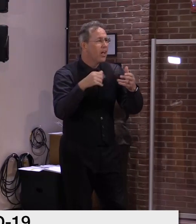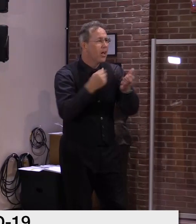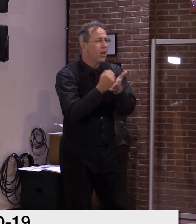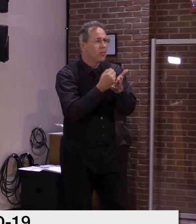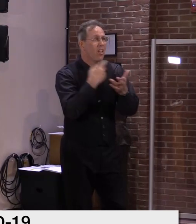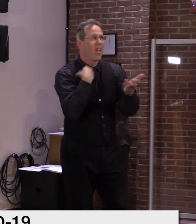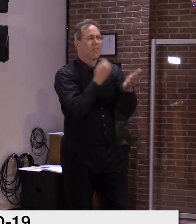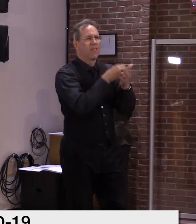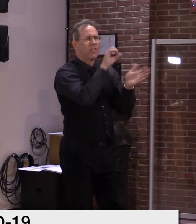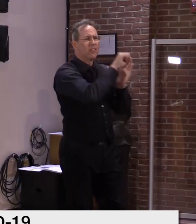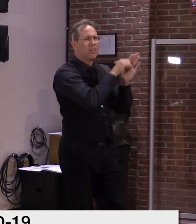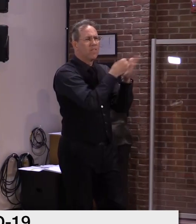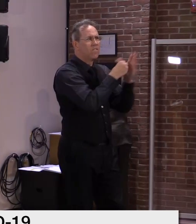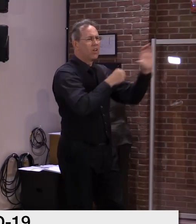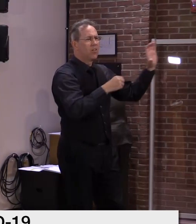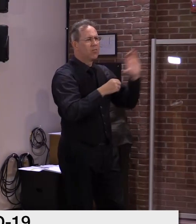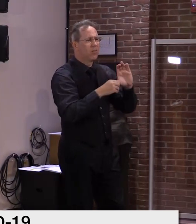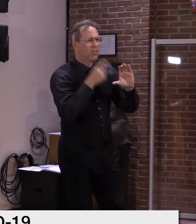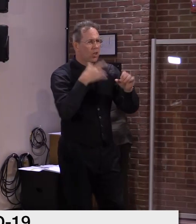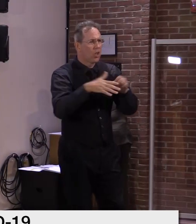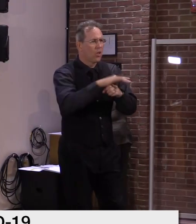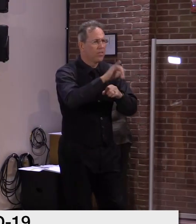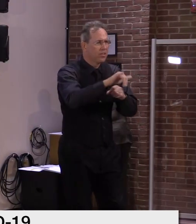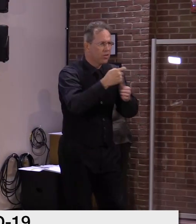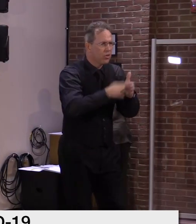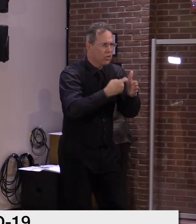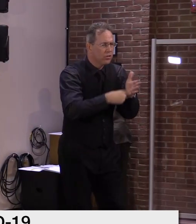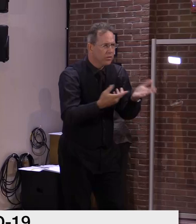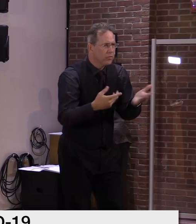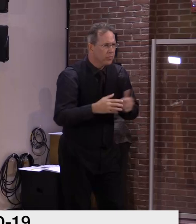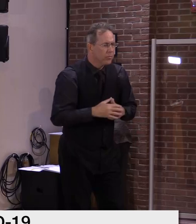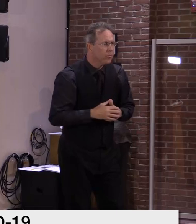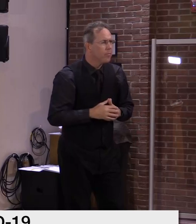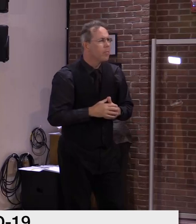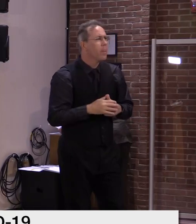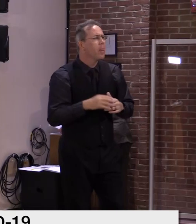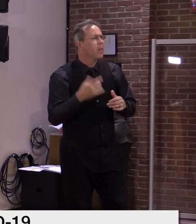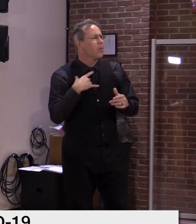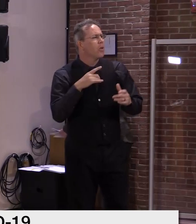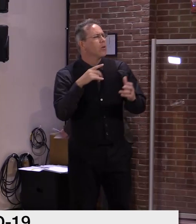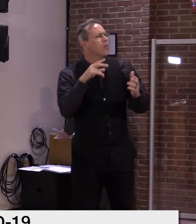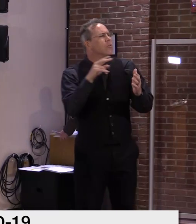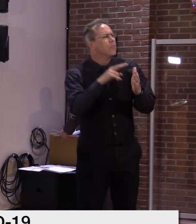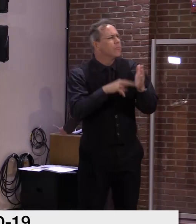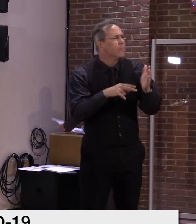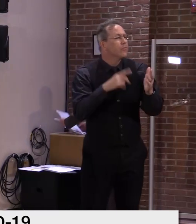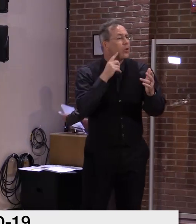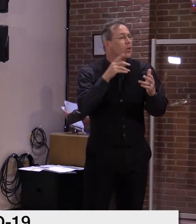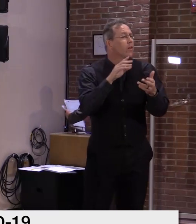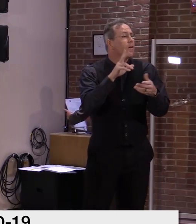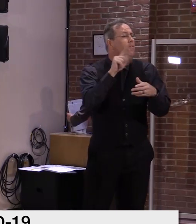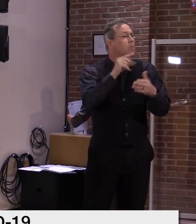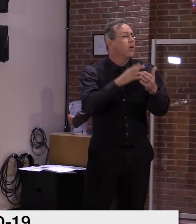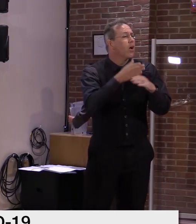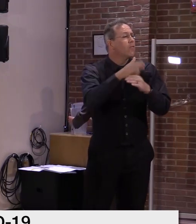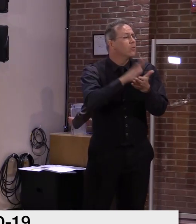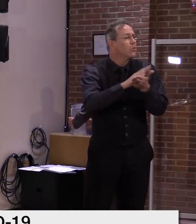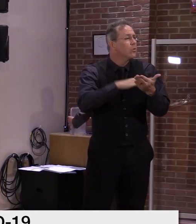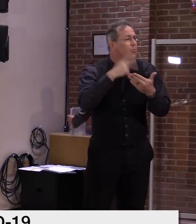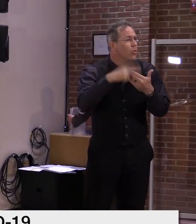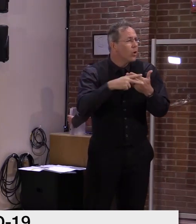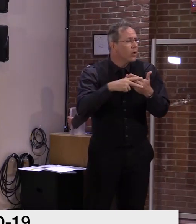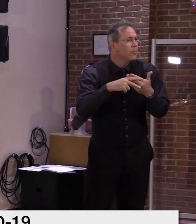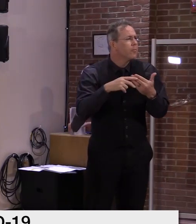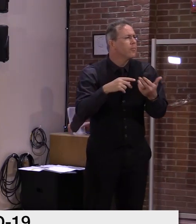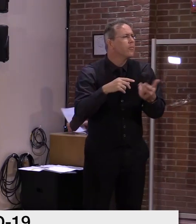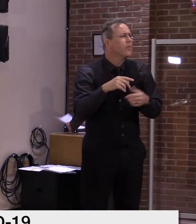that looking at the Vermont after school map, we've got about 480 sites across the state of Vermont that have already,